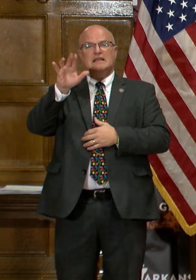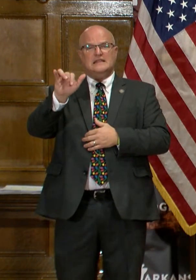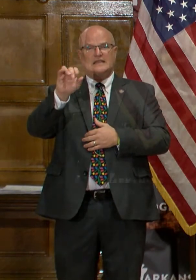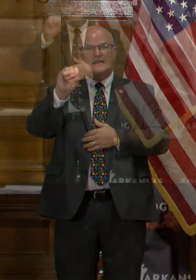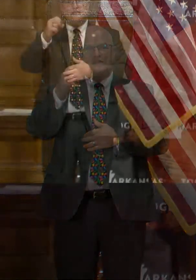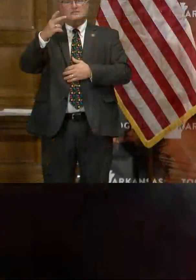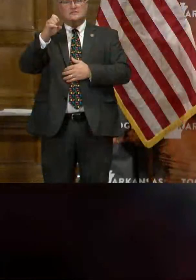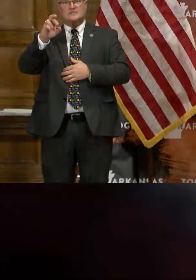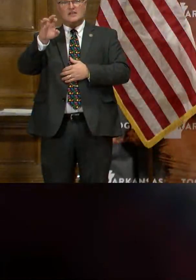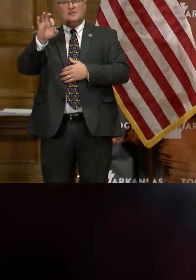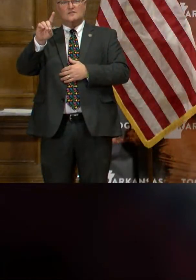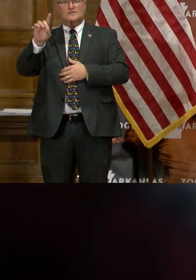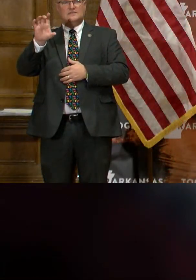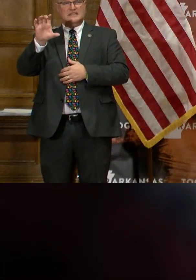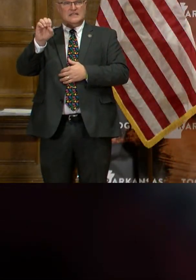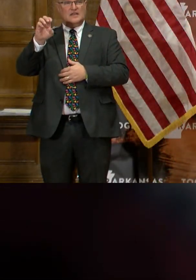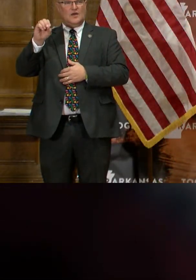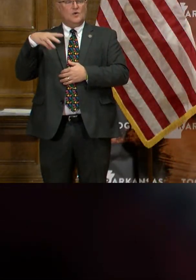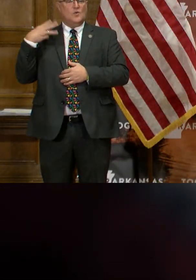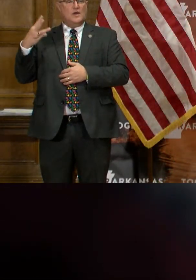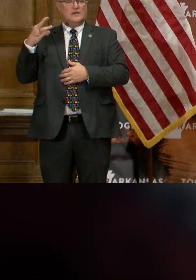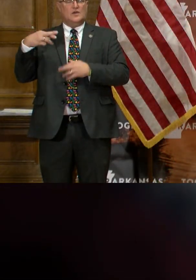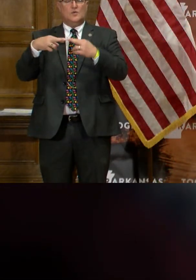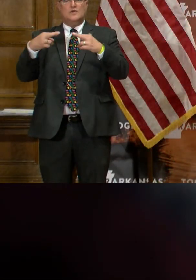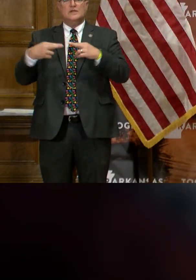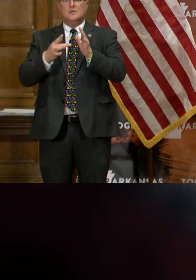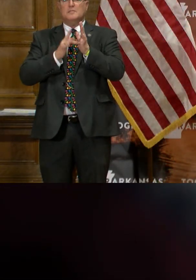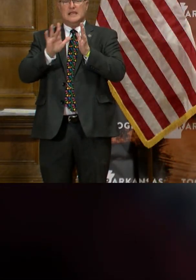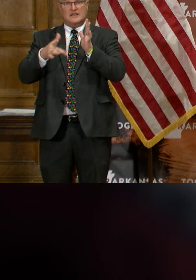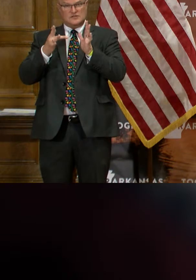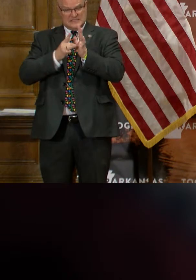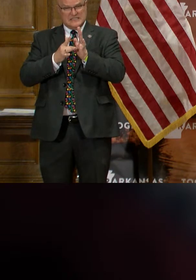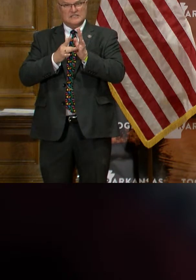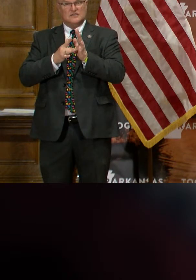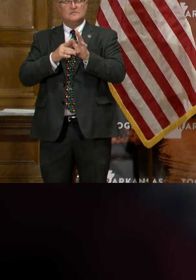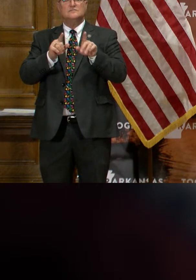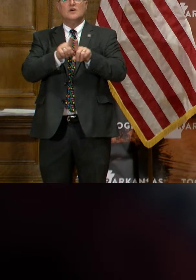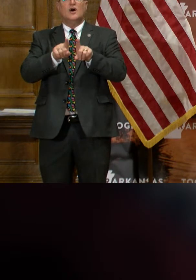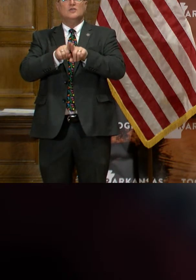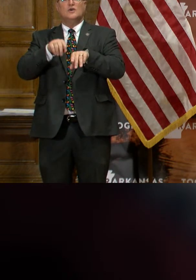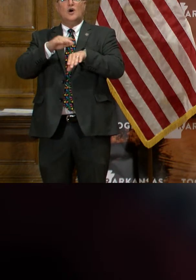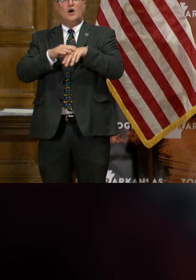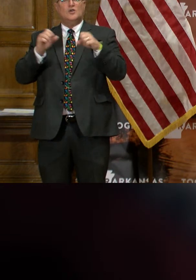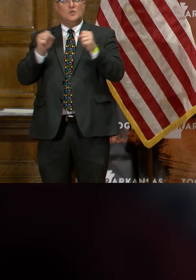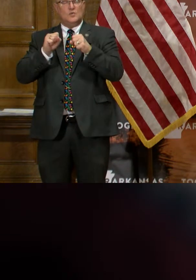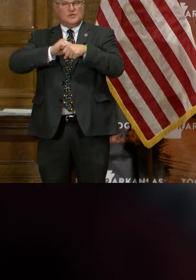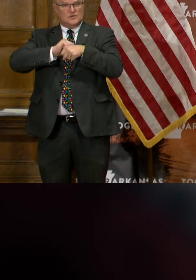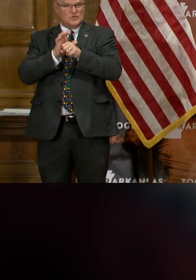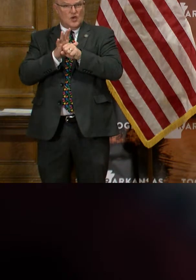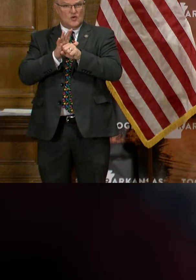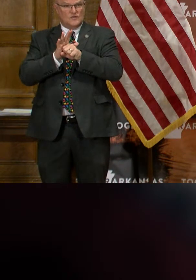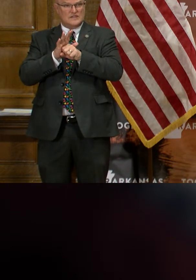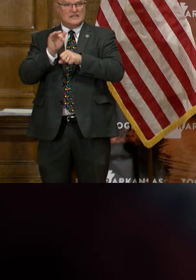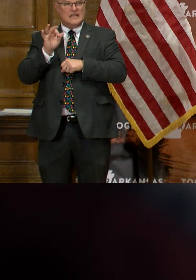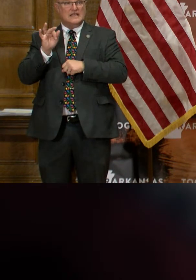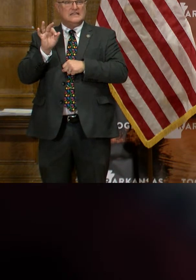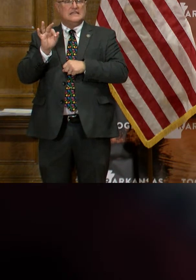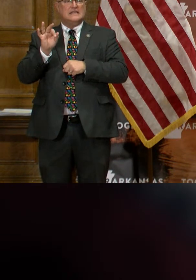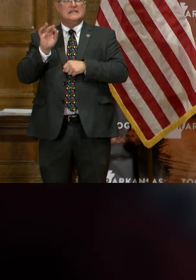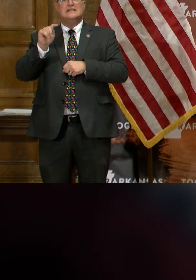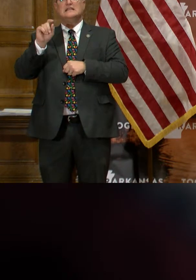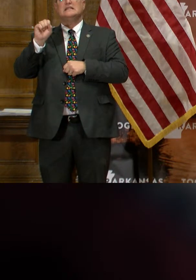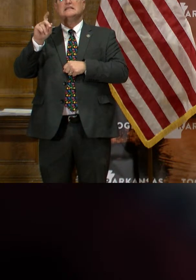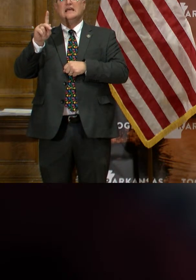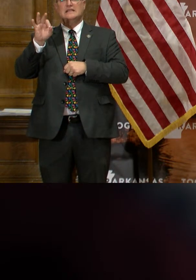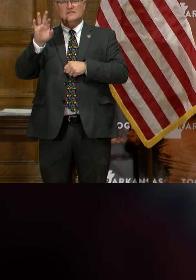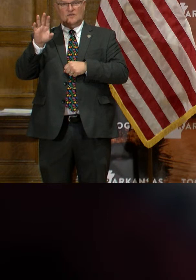with us, CEO of Washington Regional Medical Center, and he's also on our winter COVID-19